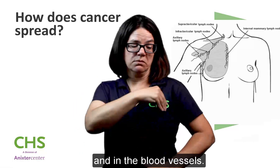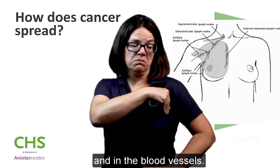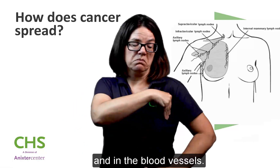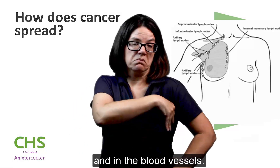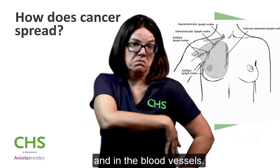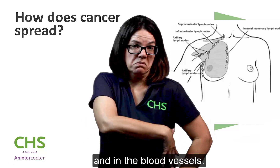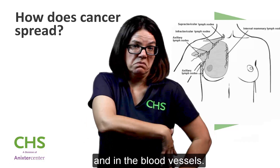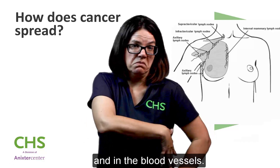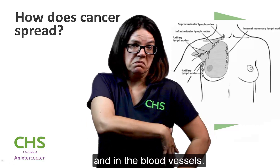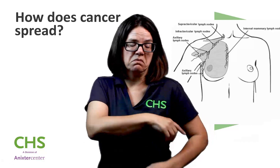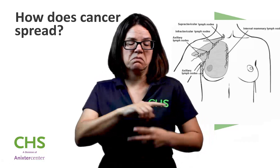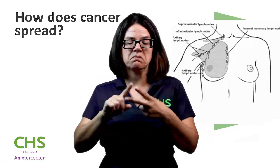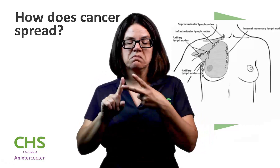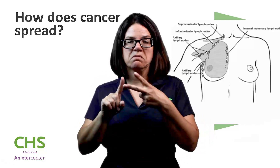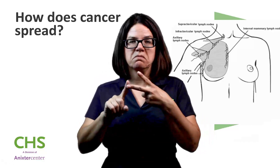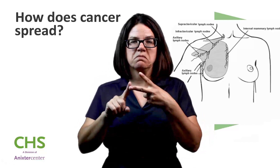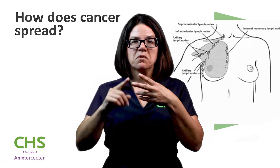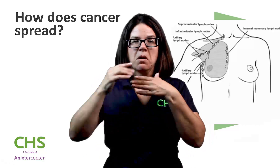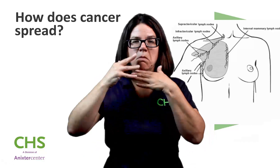and in the blood vessels.